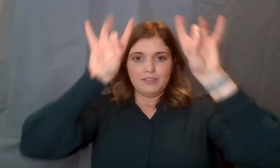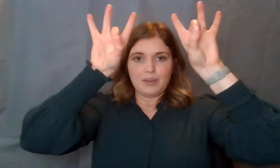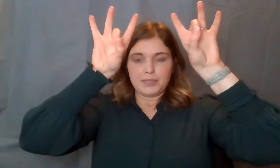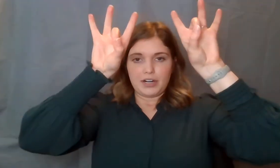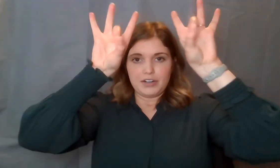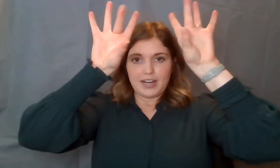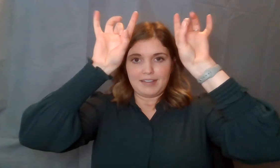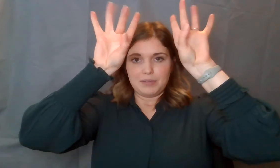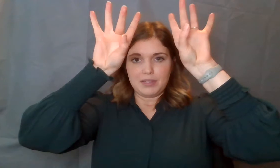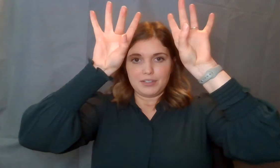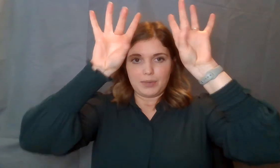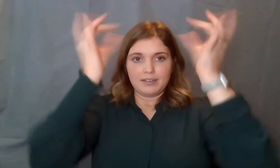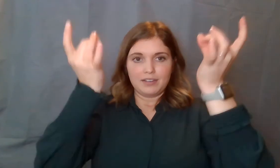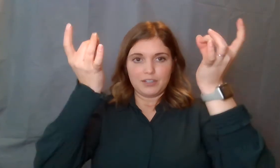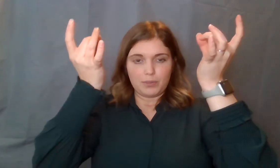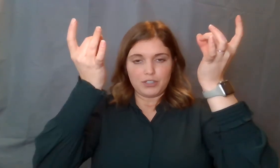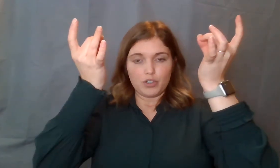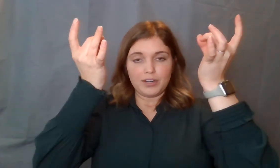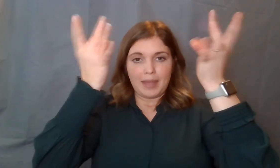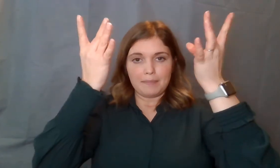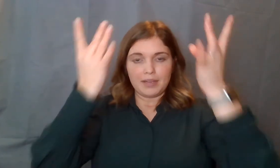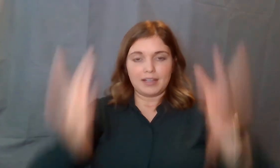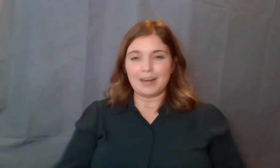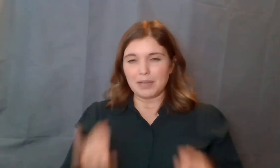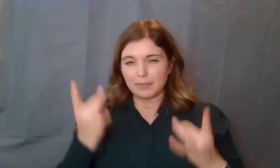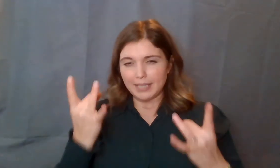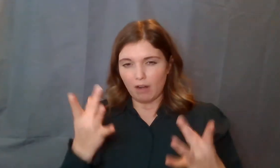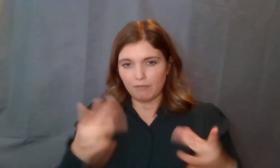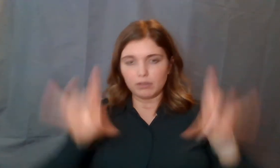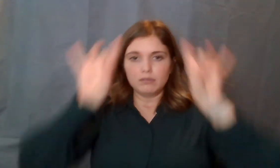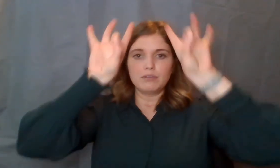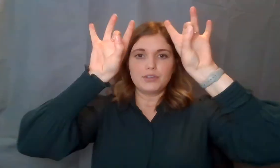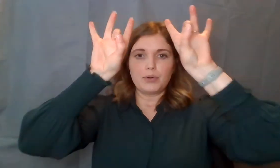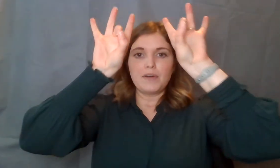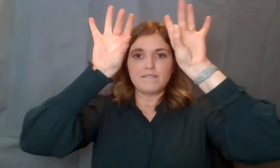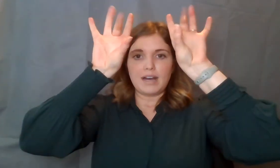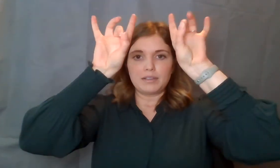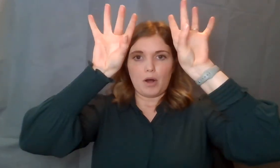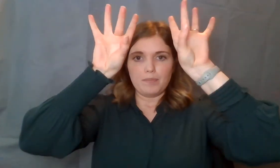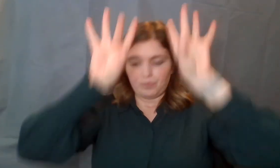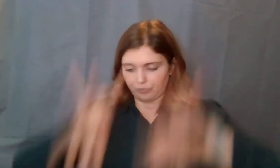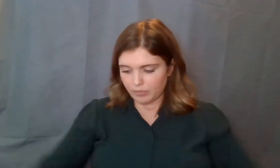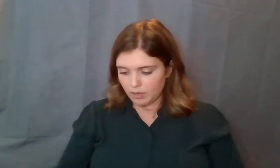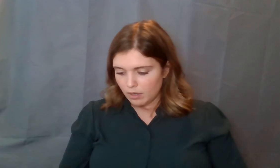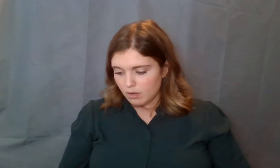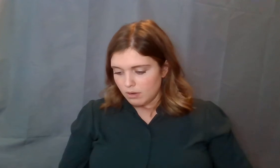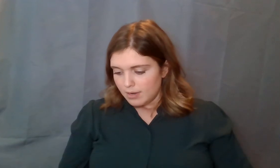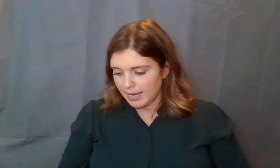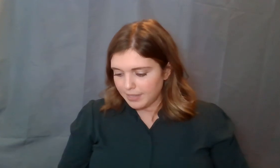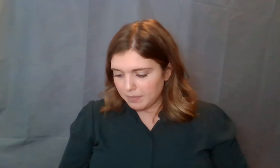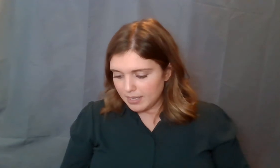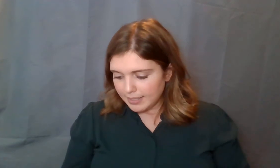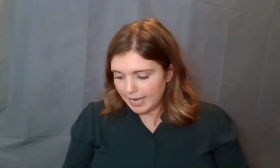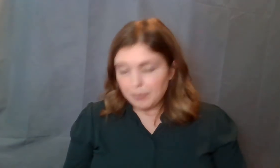I'm sorry, your hands have to be this way because once you turn them, it kind of becomes like awful. So volleyball. Next up is camp